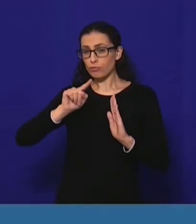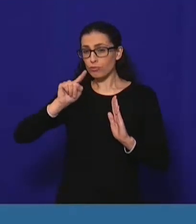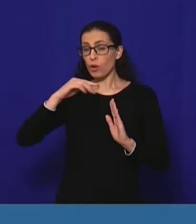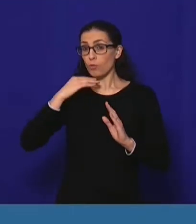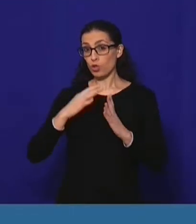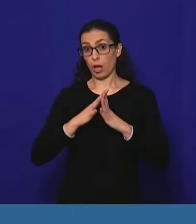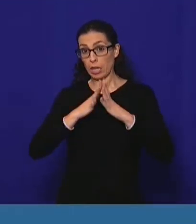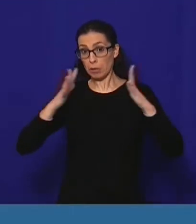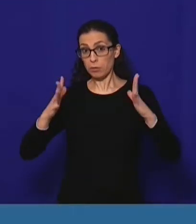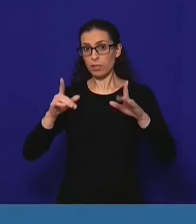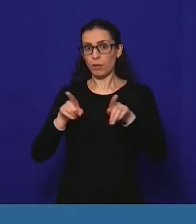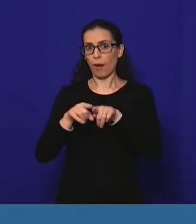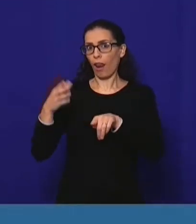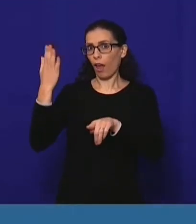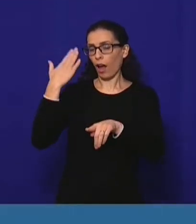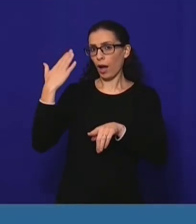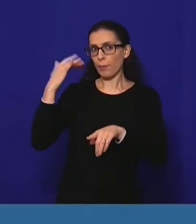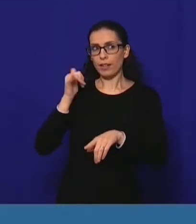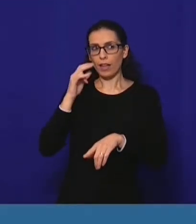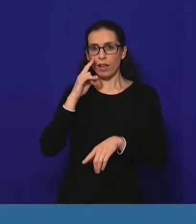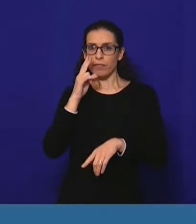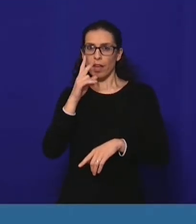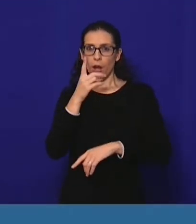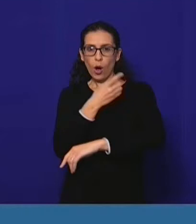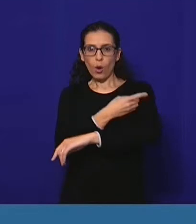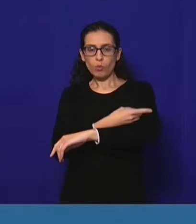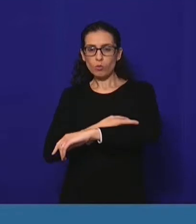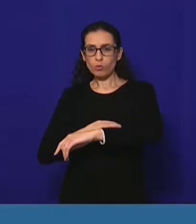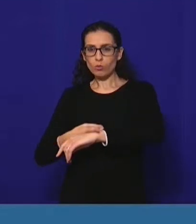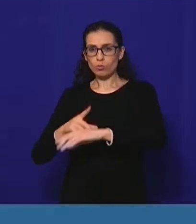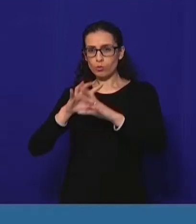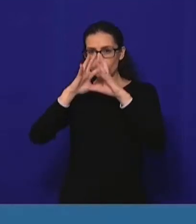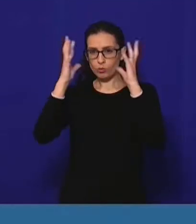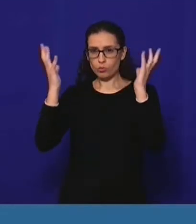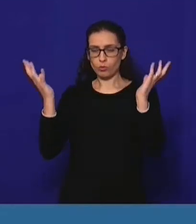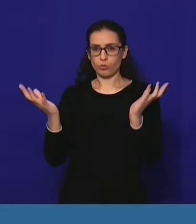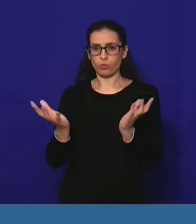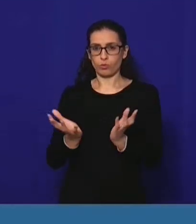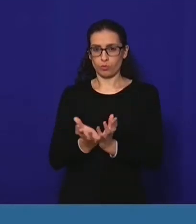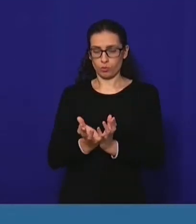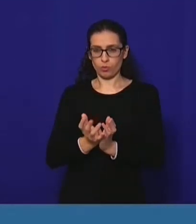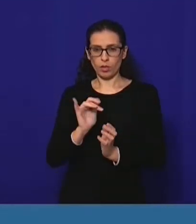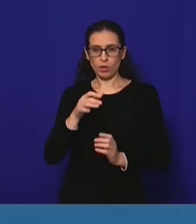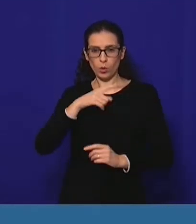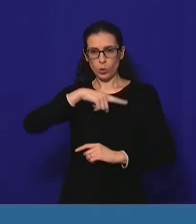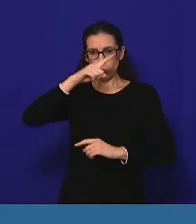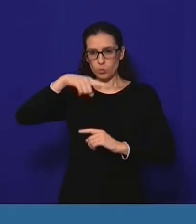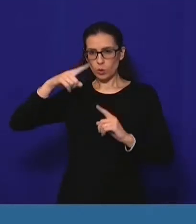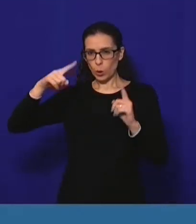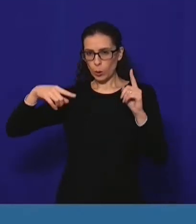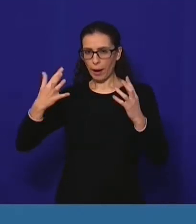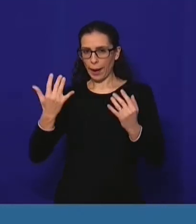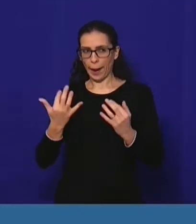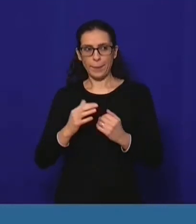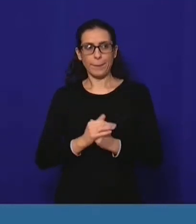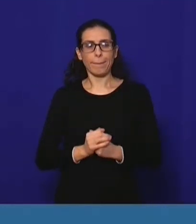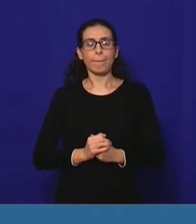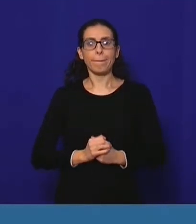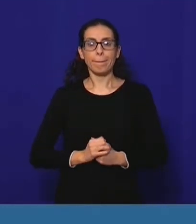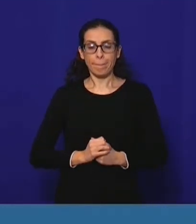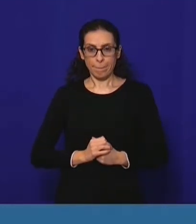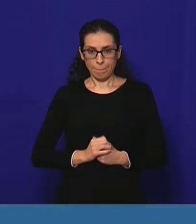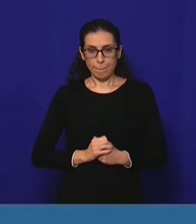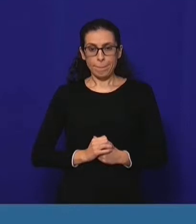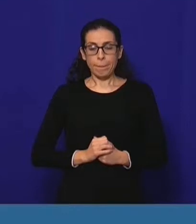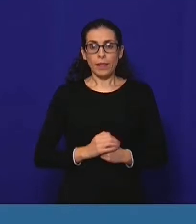qawwija daqskemm kienet, infatti jekk tħares lejn il-każijiet totali li kollna ta' kuljum qegħdin naraw li wara li kellna